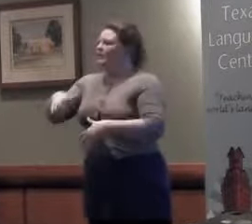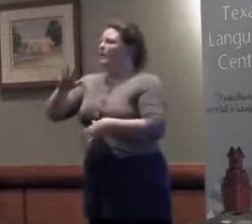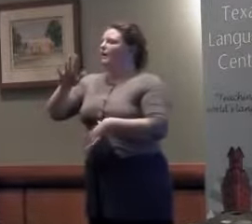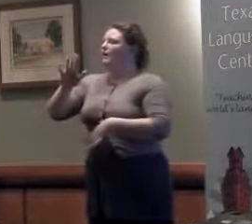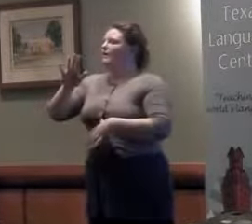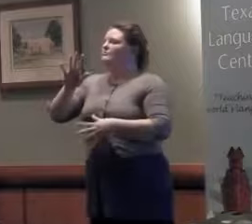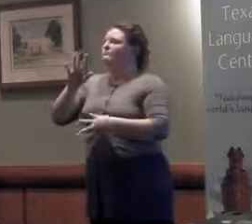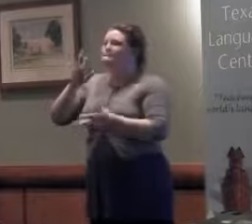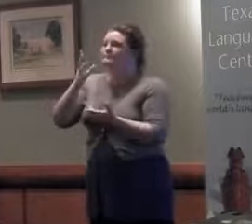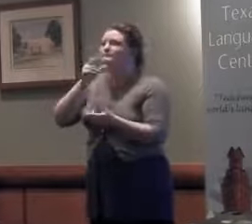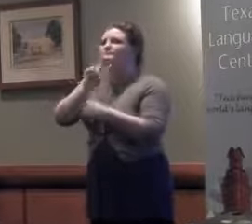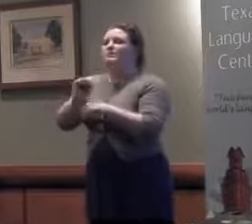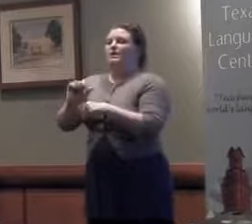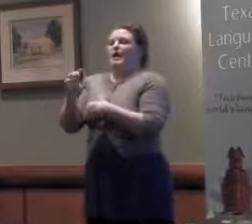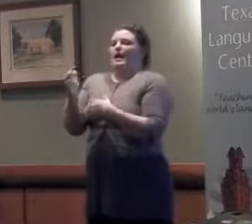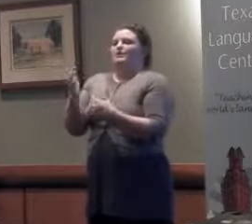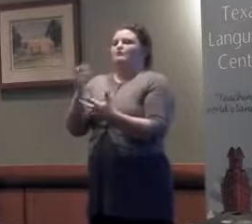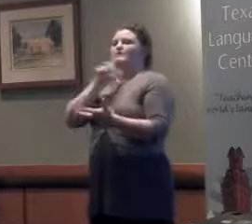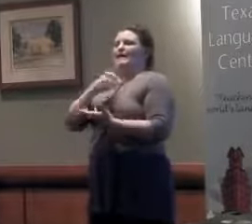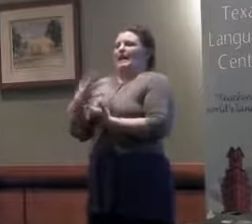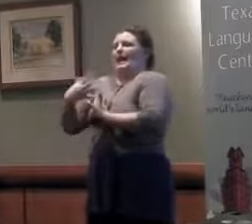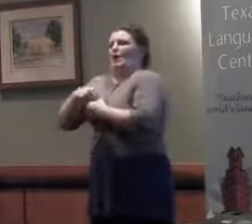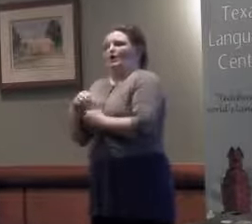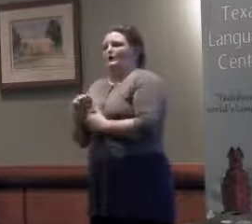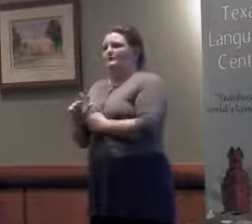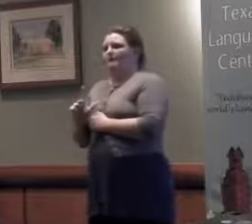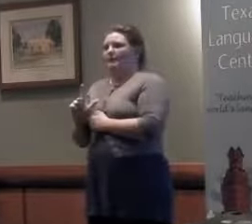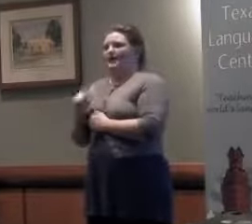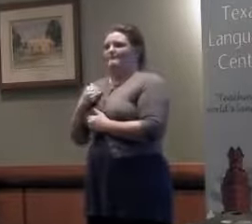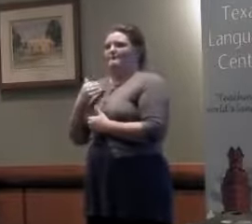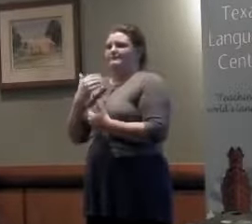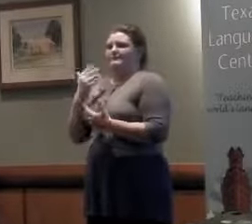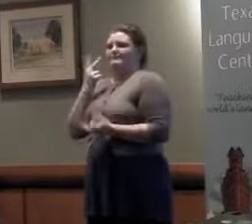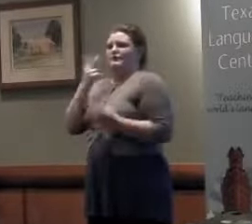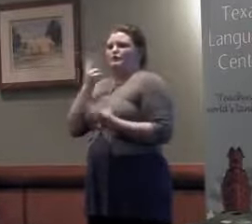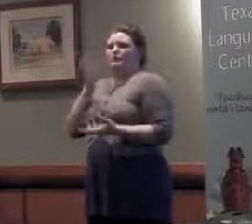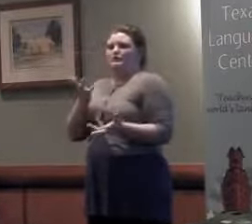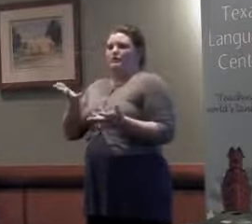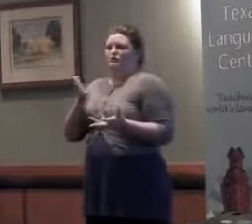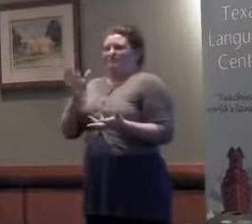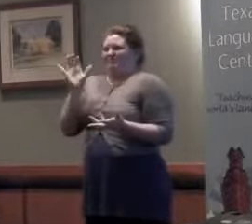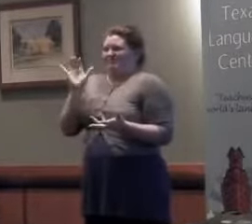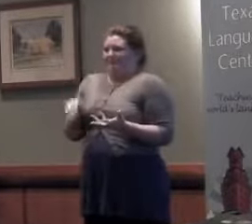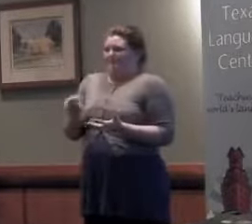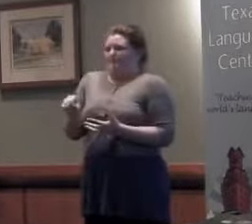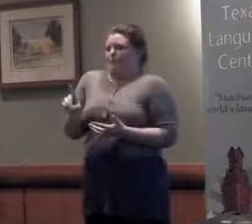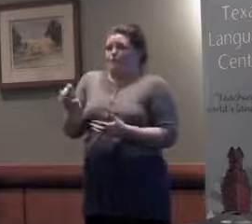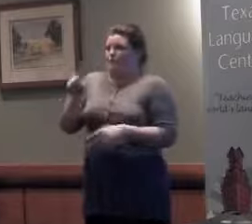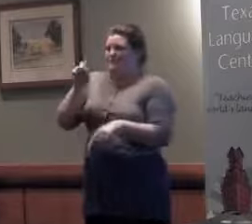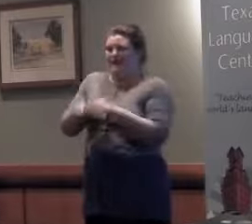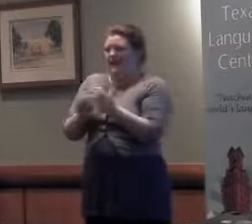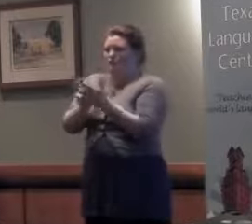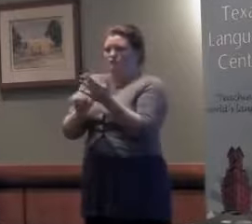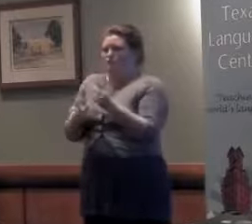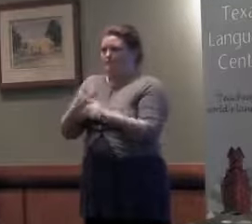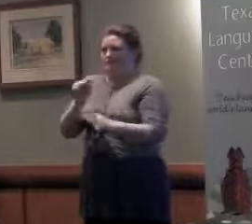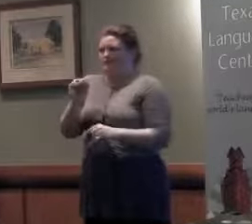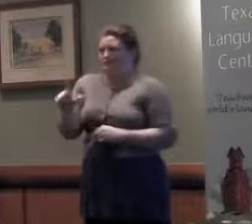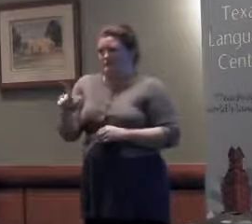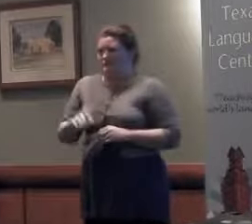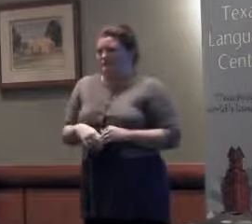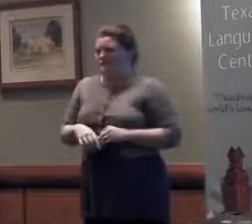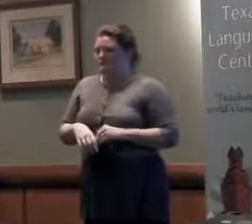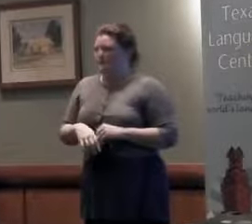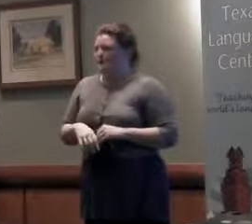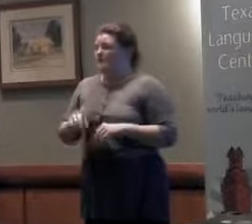Certainly, they're inherent in ASL is this visual-gestural modality. You can't remove it from ASL. But